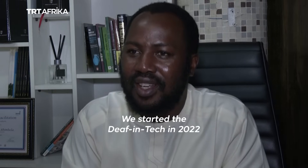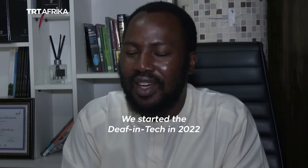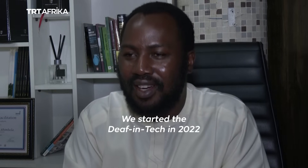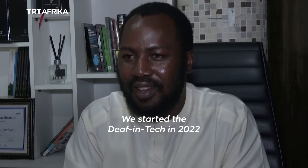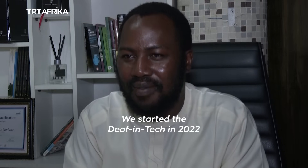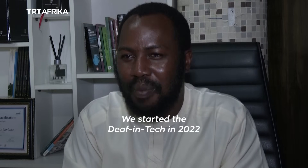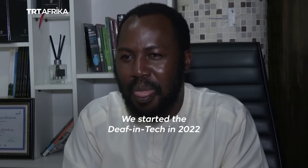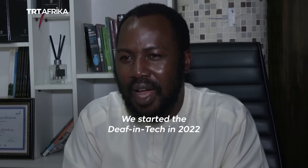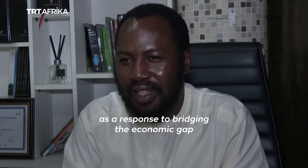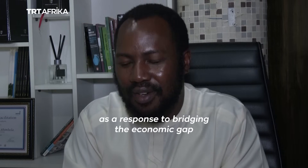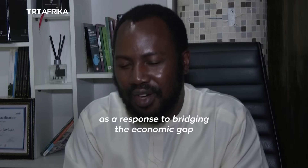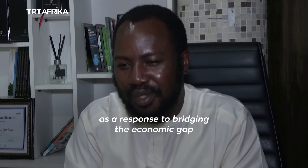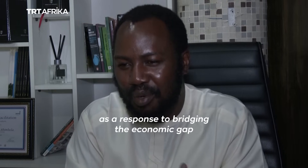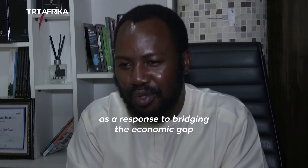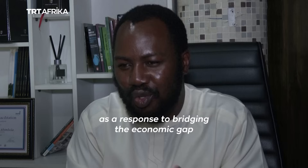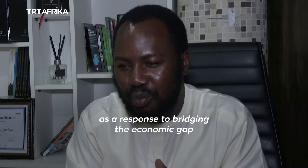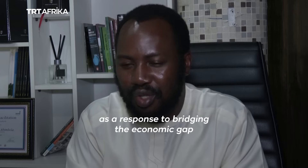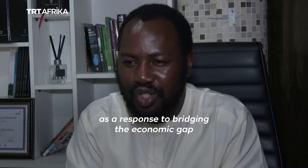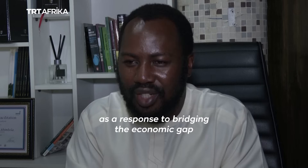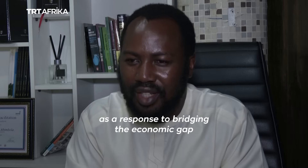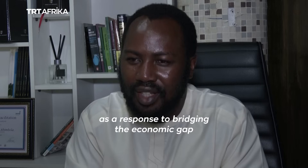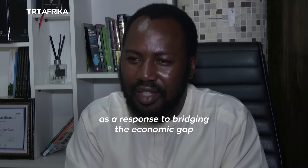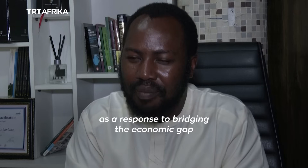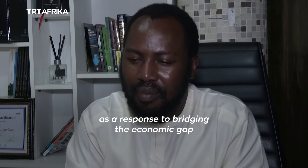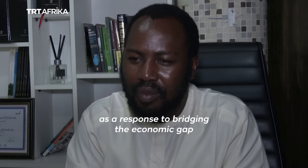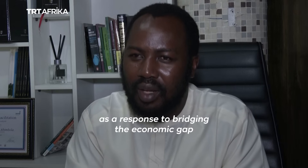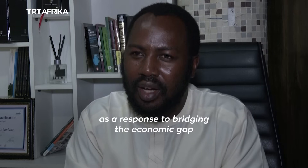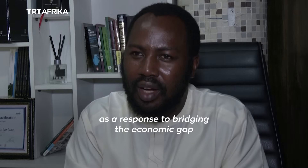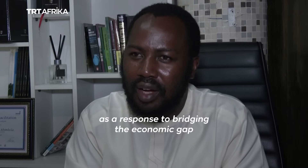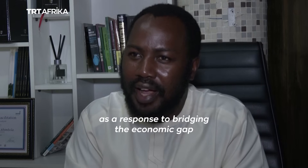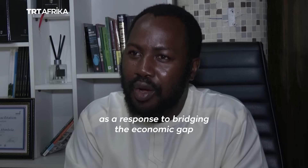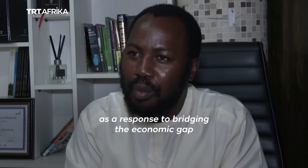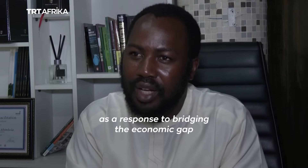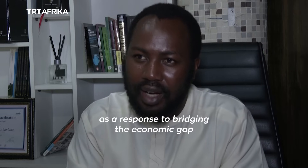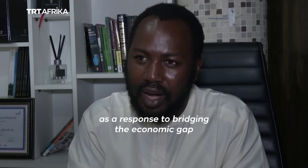2022 as a response to bridging the economic gap